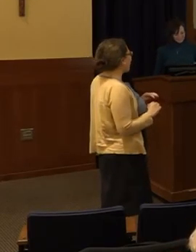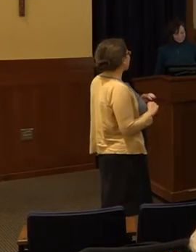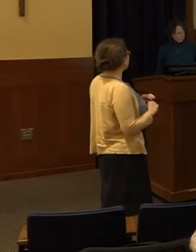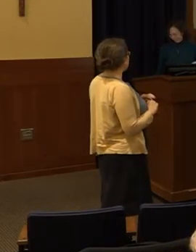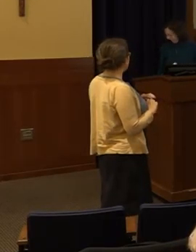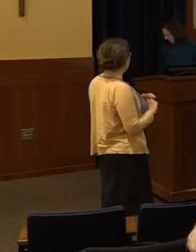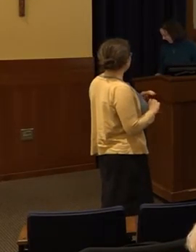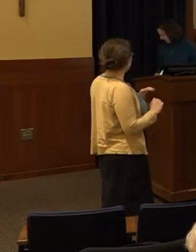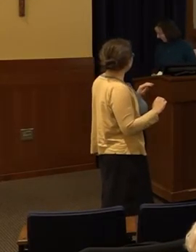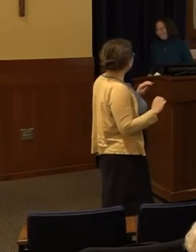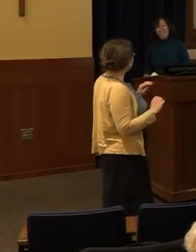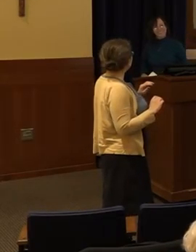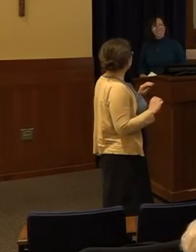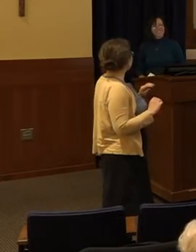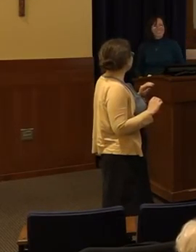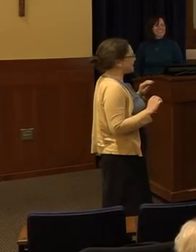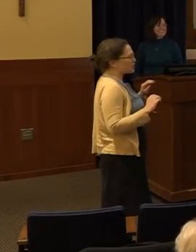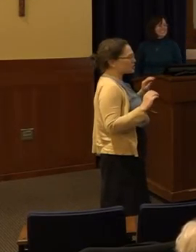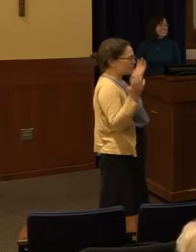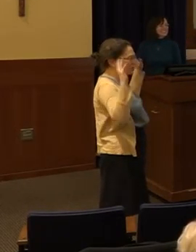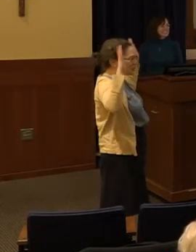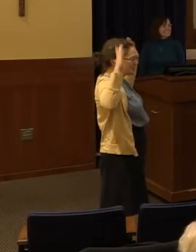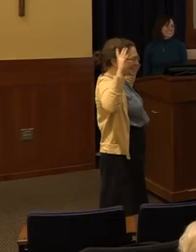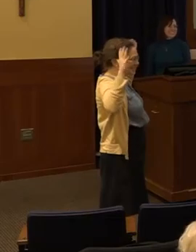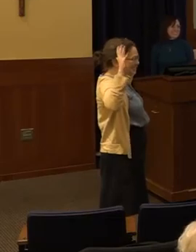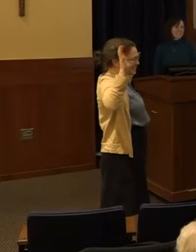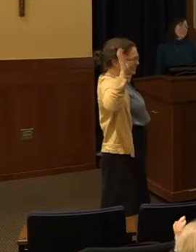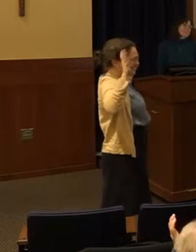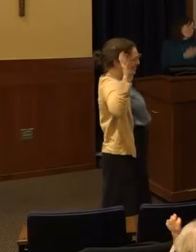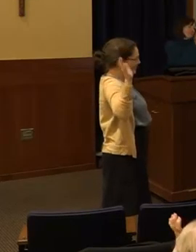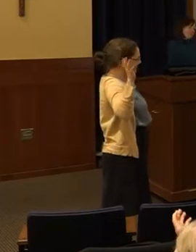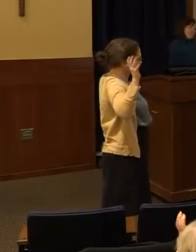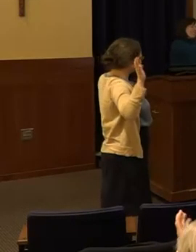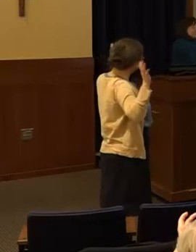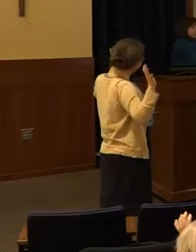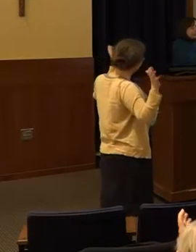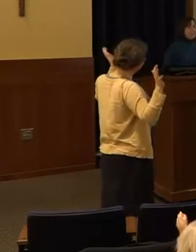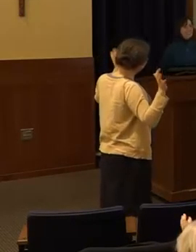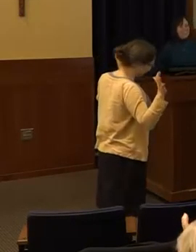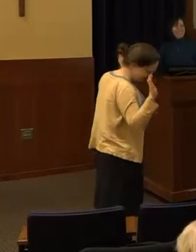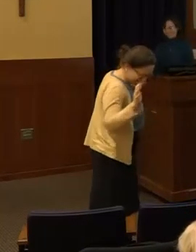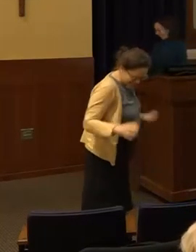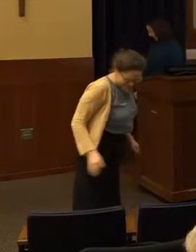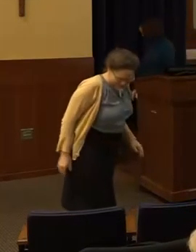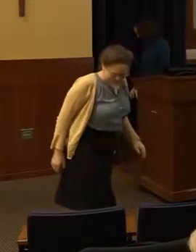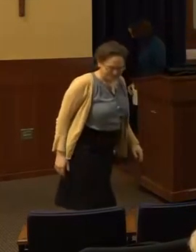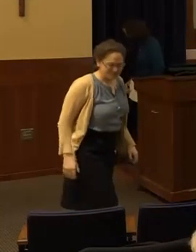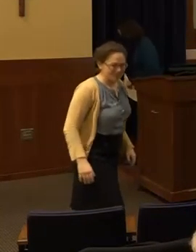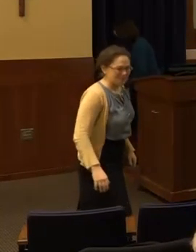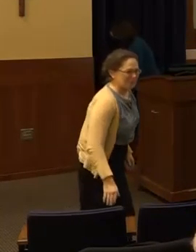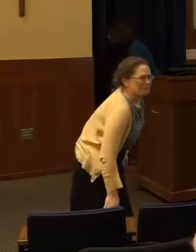Our last remaining obligation is to thank our speaker once again. Thank you.